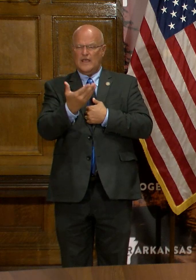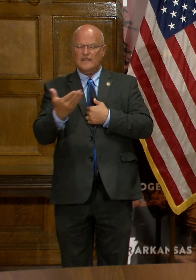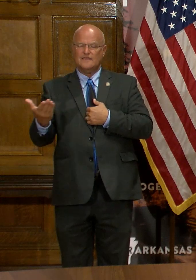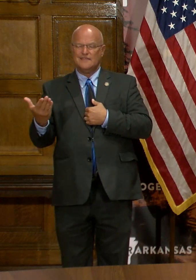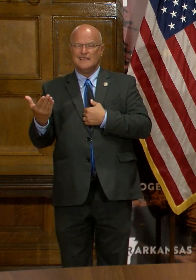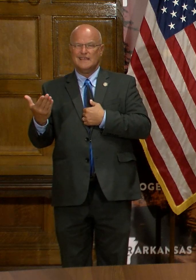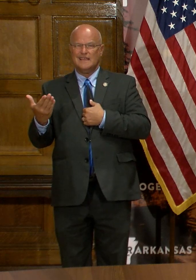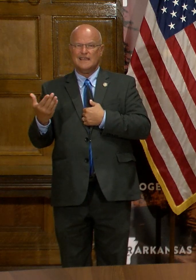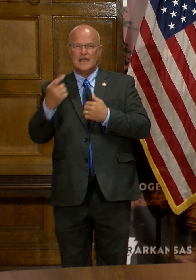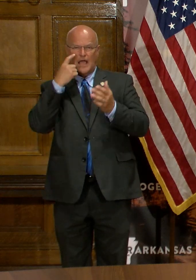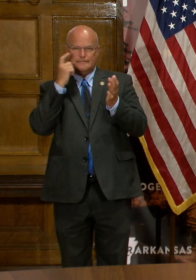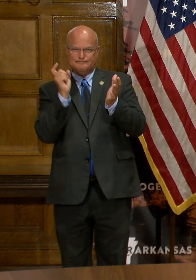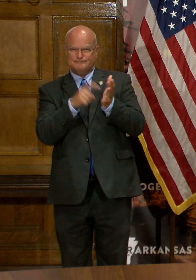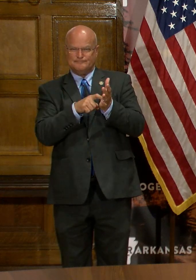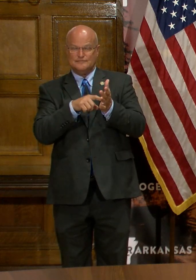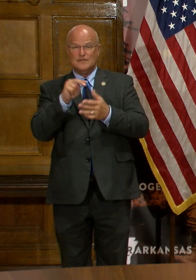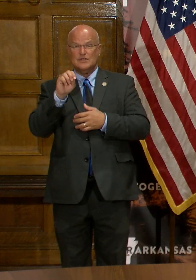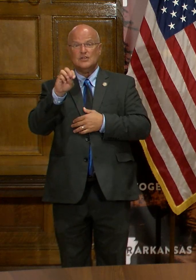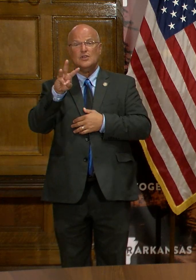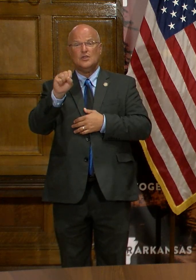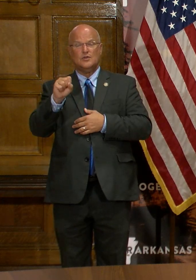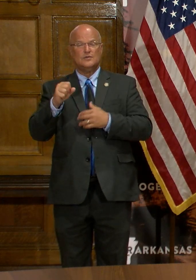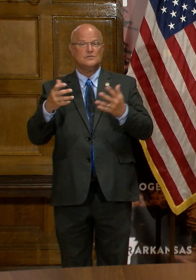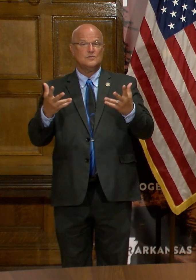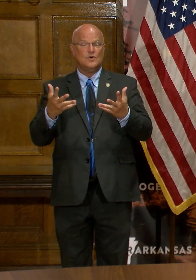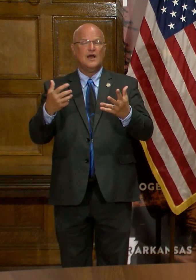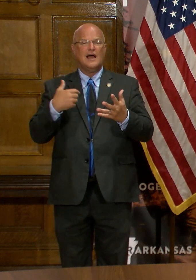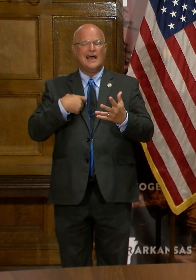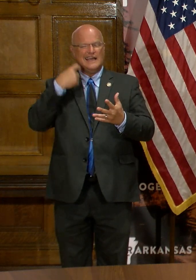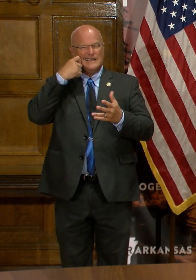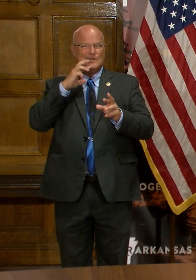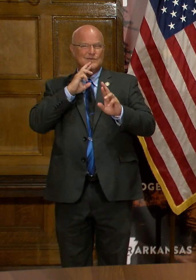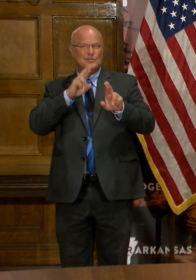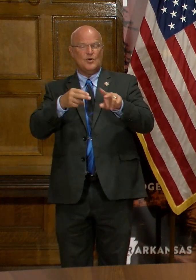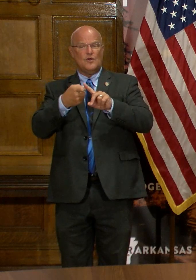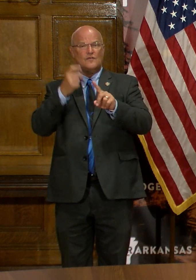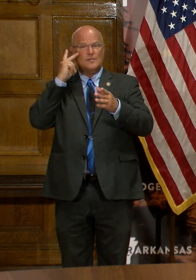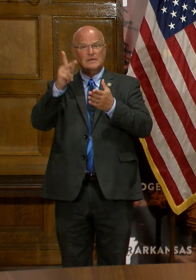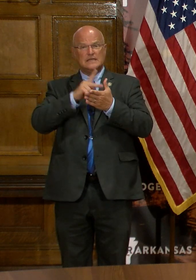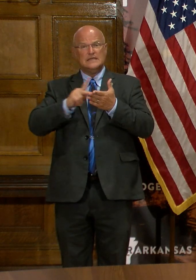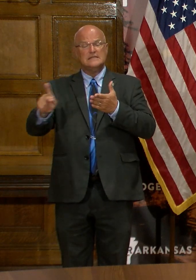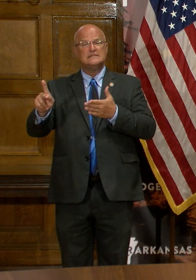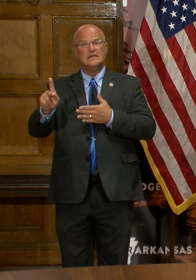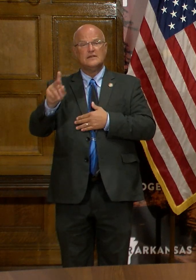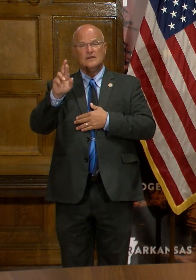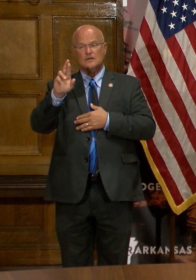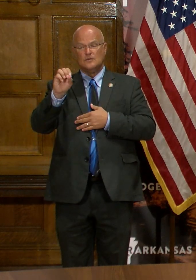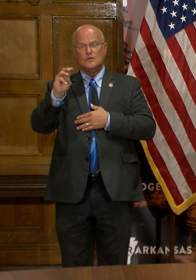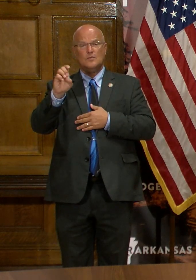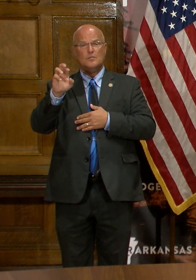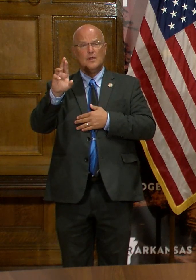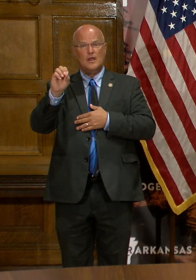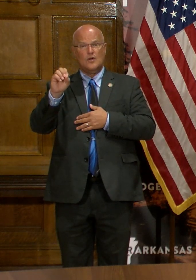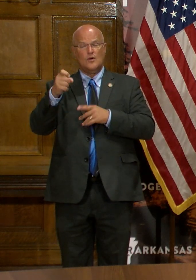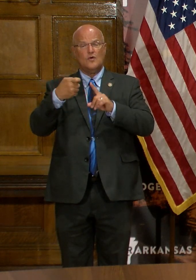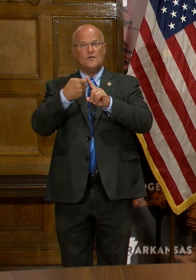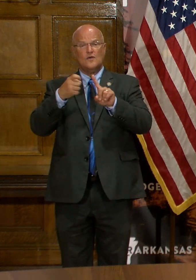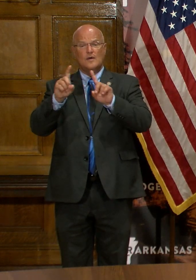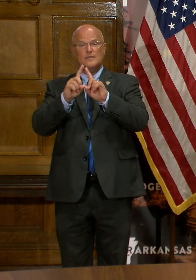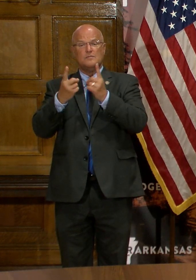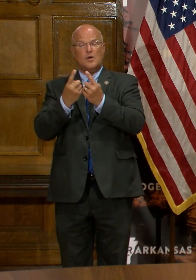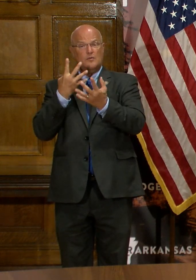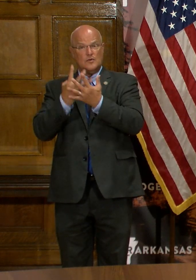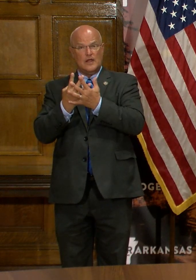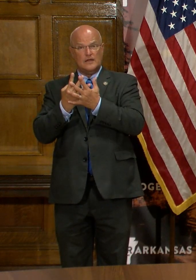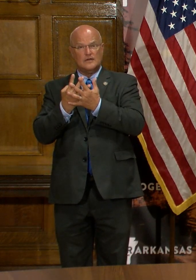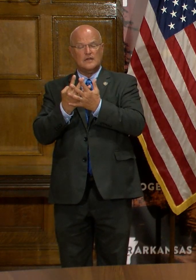of noteworthy news, and that is that I just had a report from Secretary Romero of the Department of Corrections that we